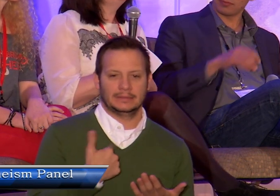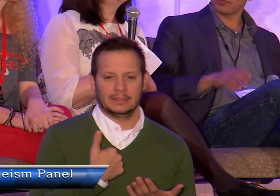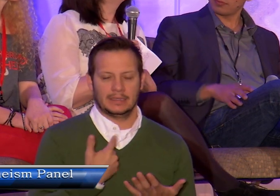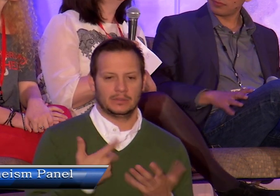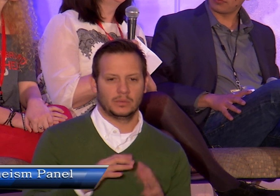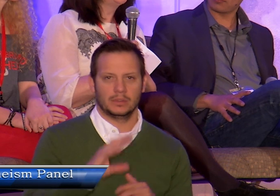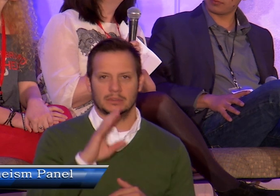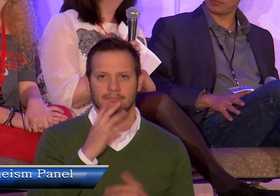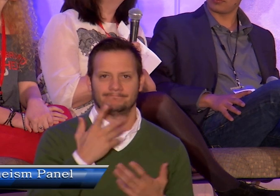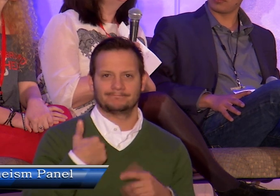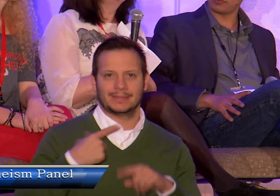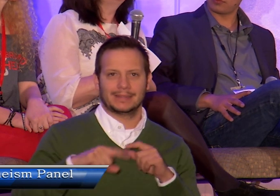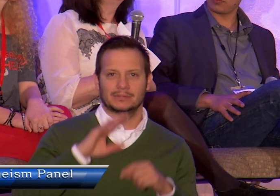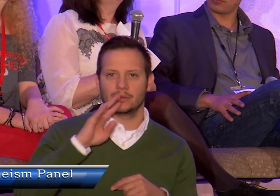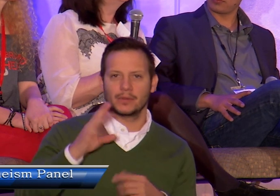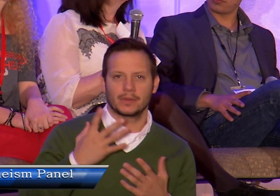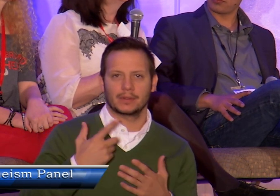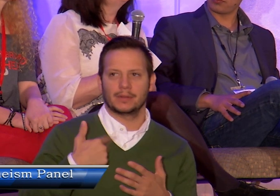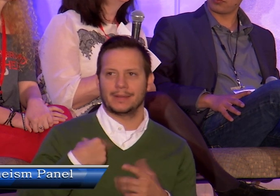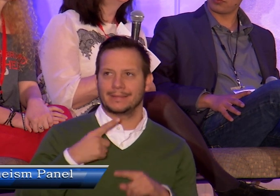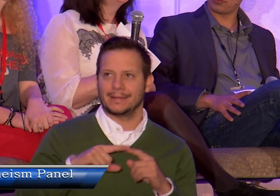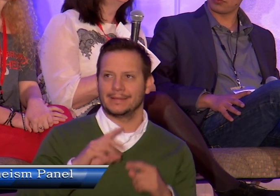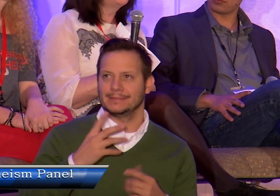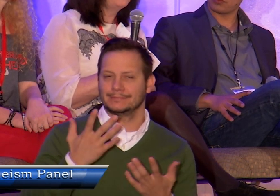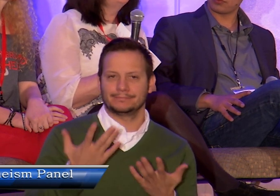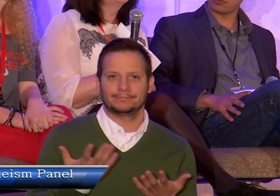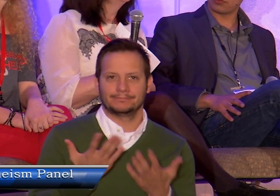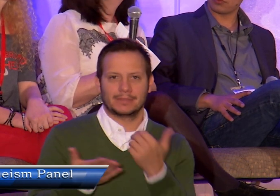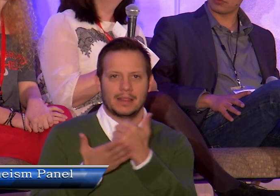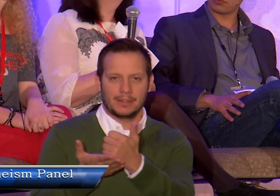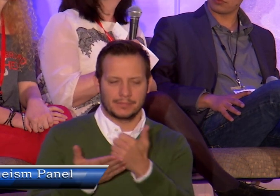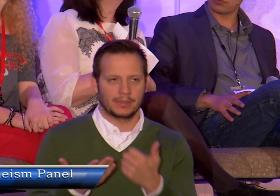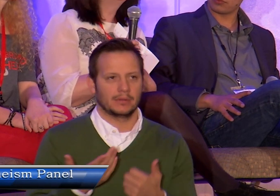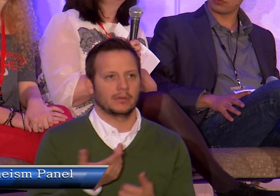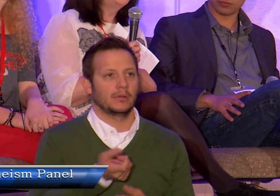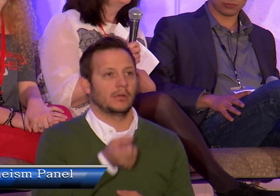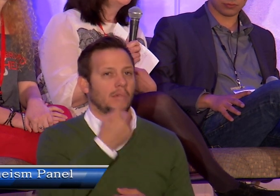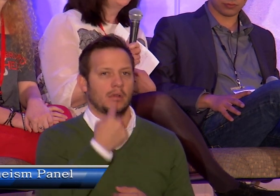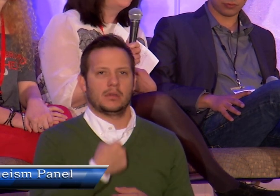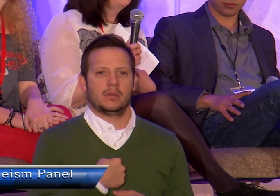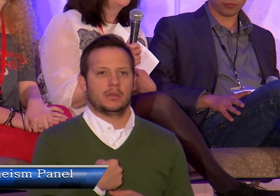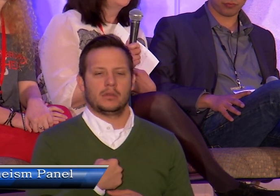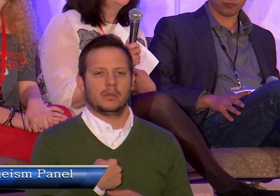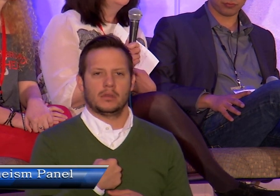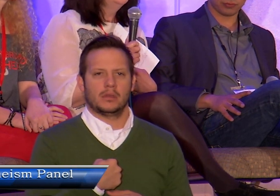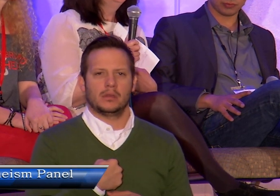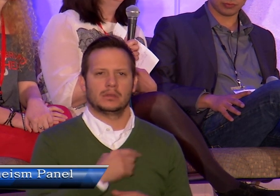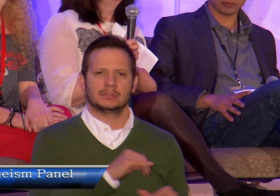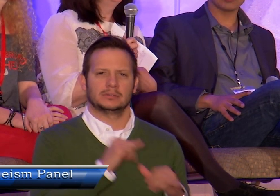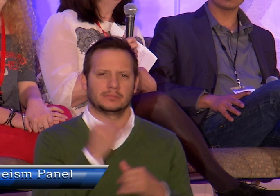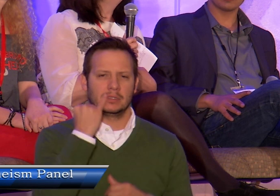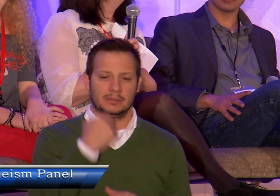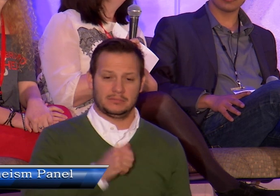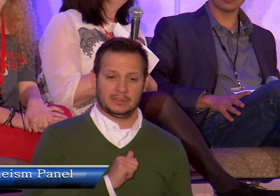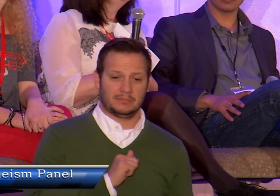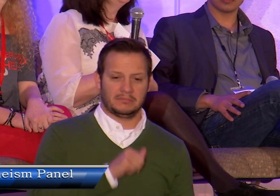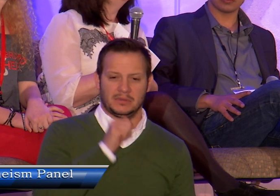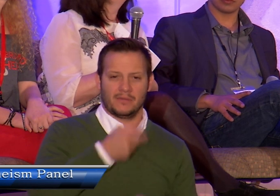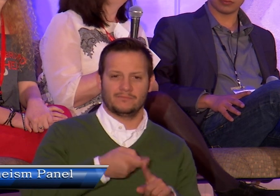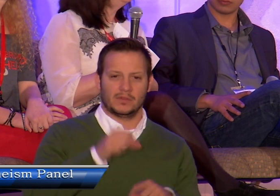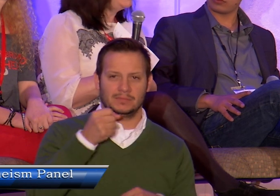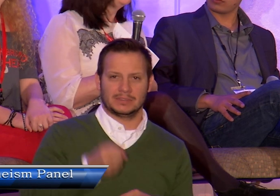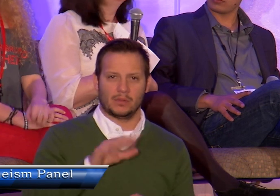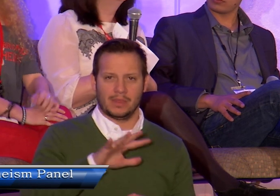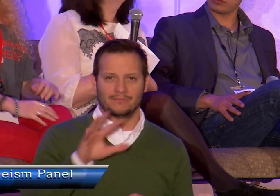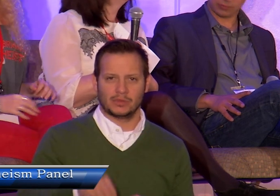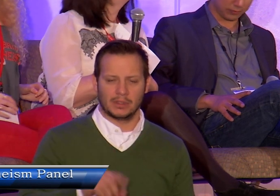never felt that I couldn't speak about racial apartheid in South Africa because I wasn't black or South African. You know, I don't feel I have